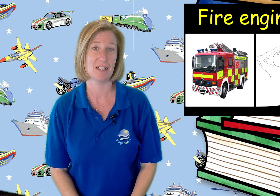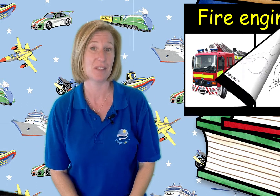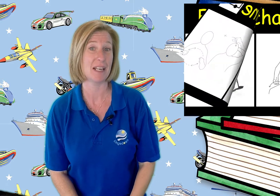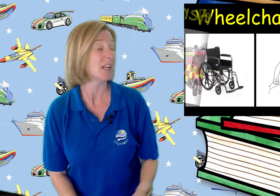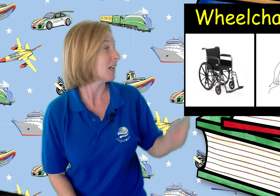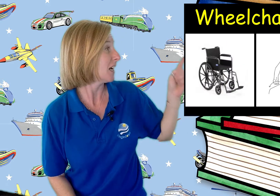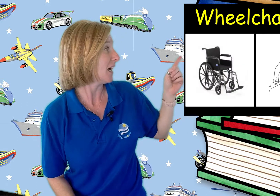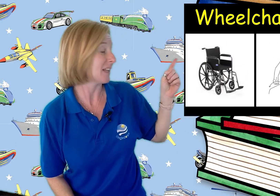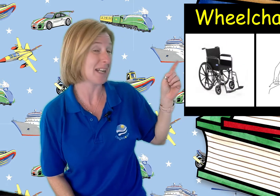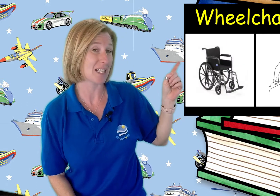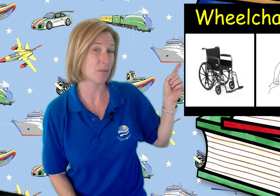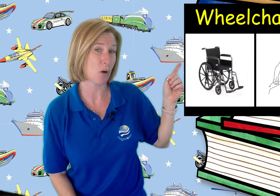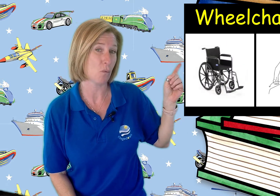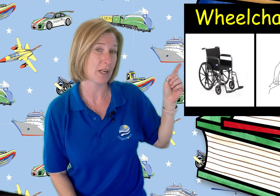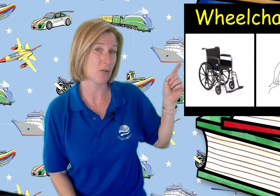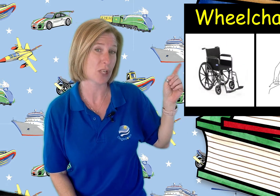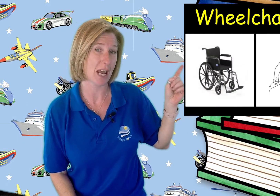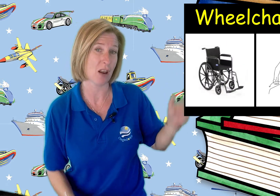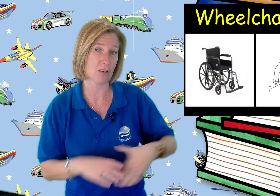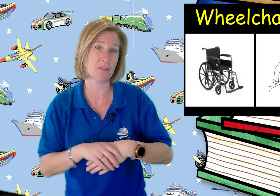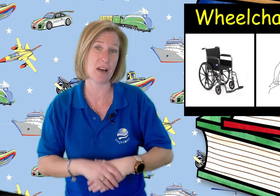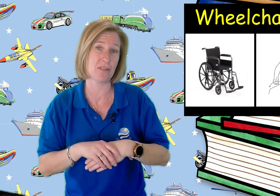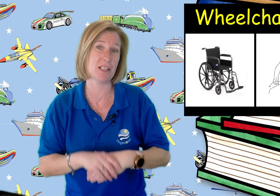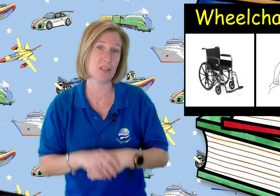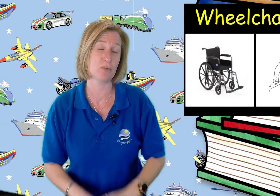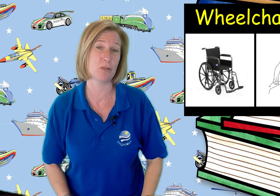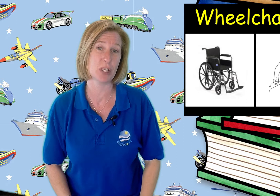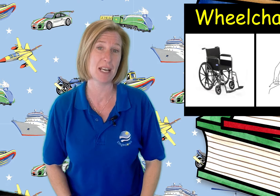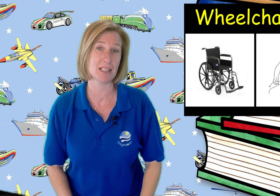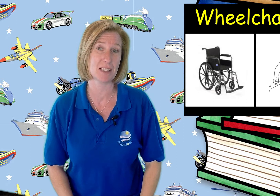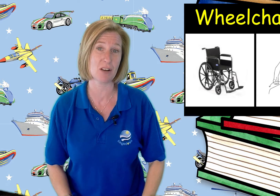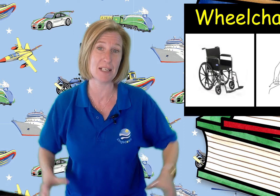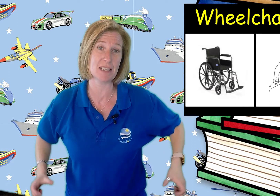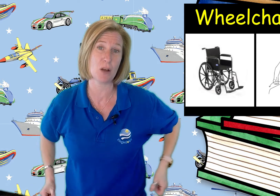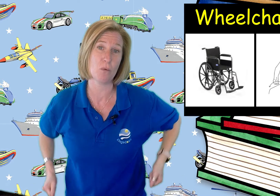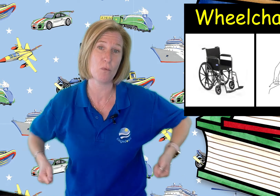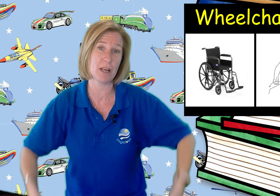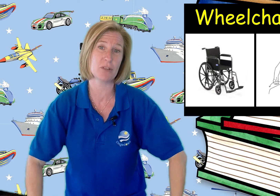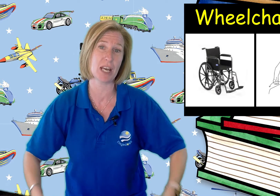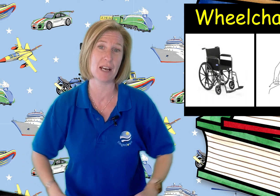Lovely. And then next we've got wheelchair. Lots of our friends use wheelchairs, and the sign is wheelchair.